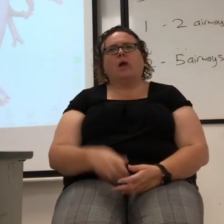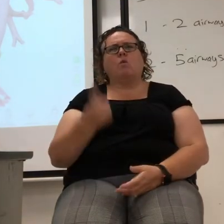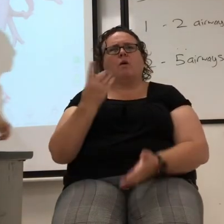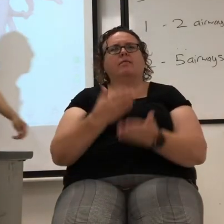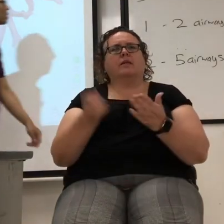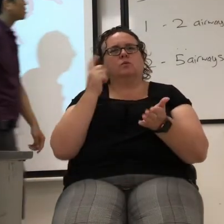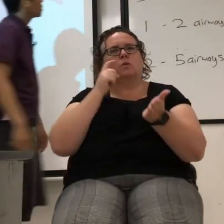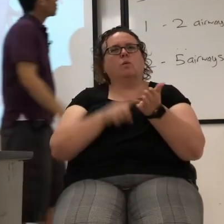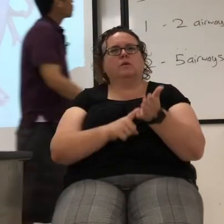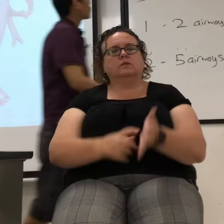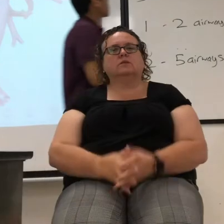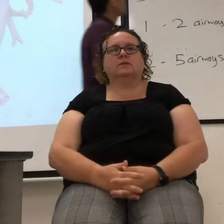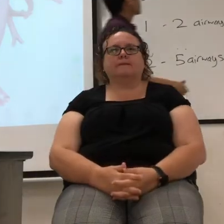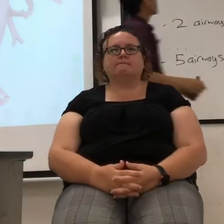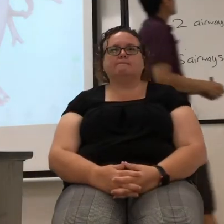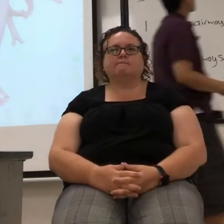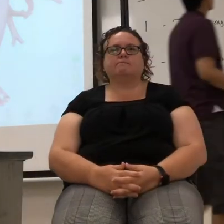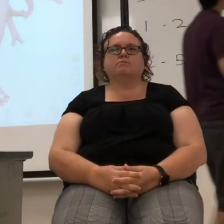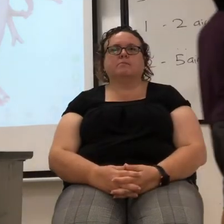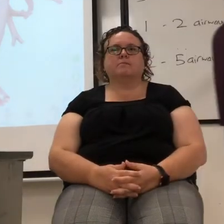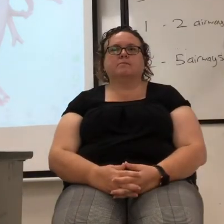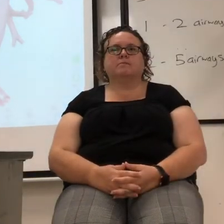know.